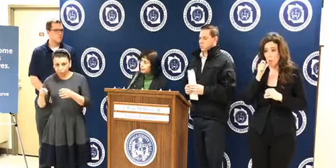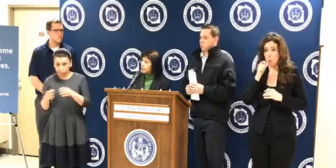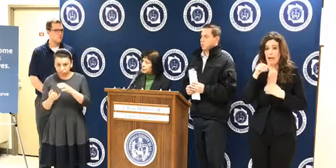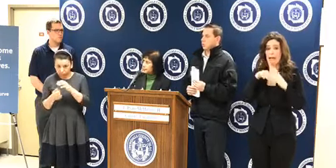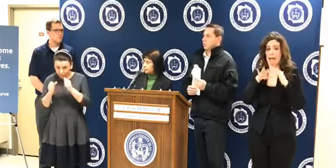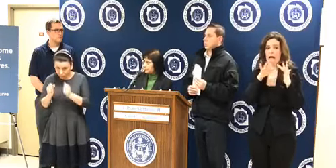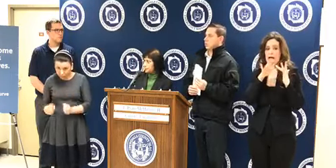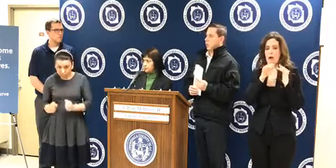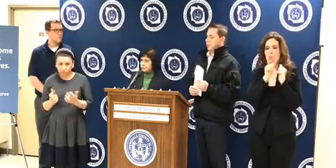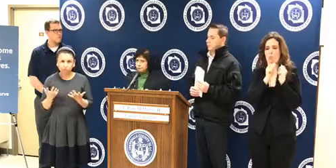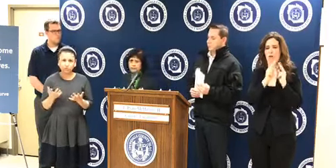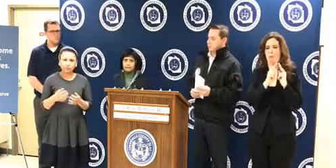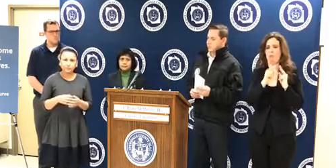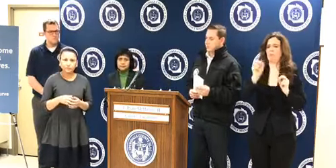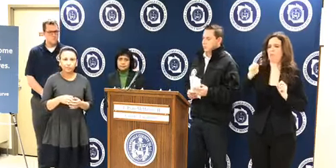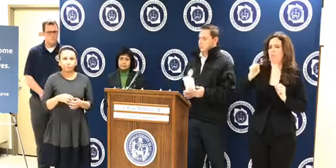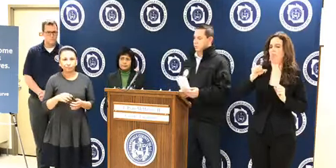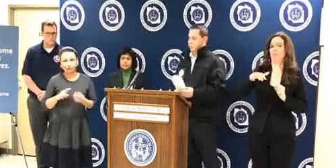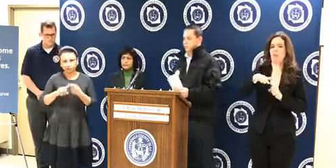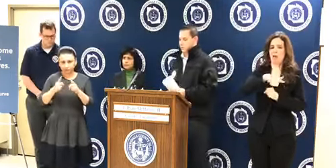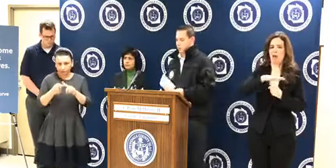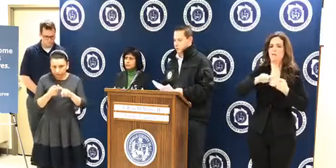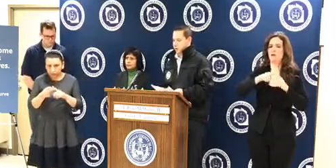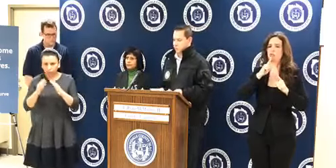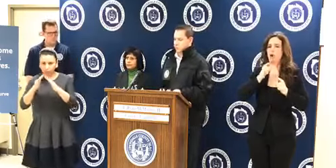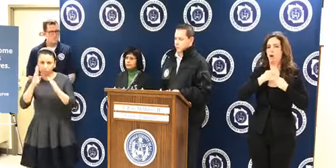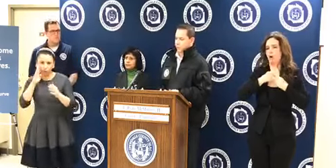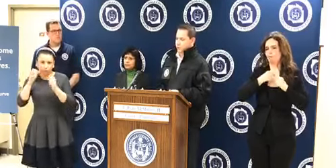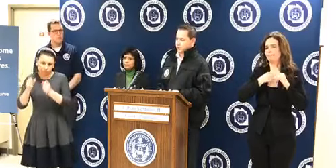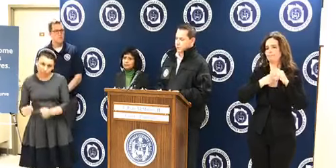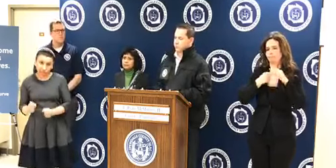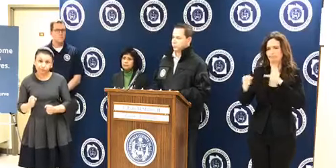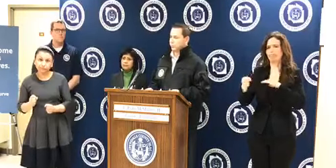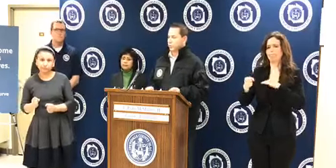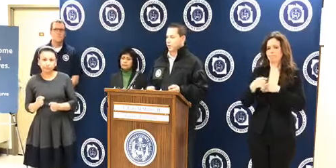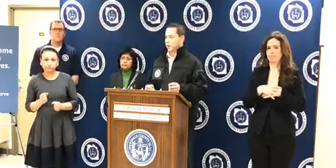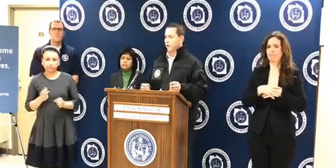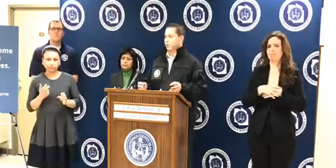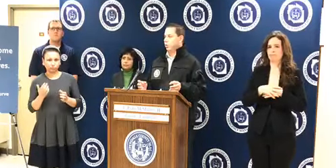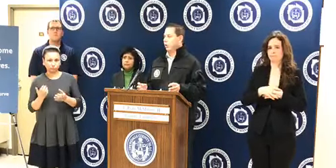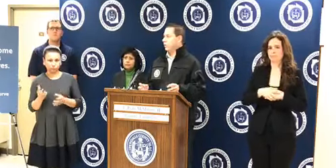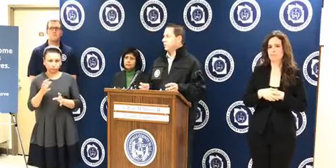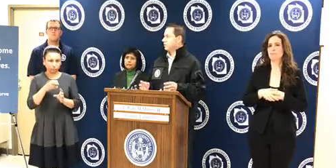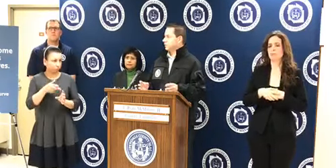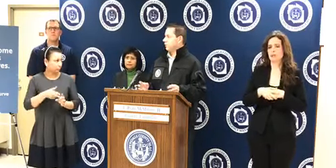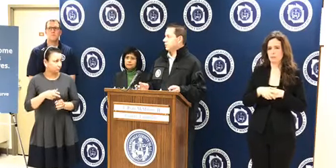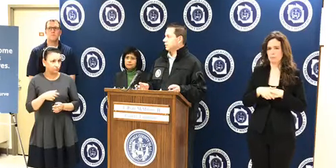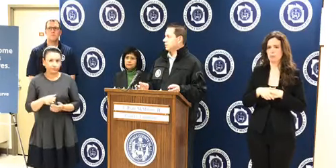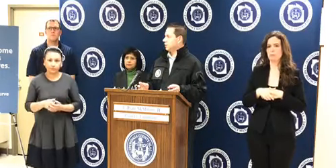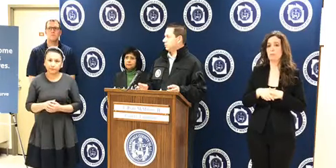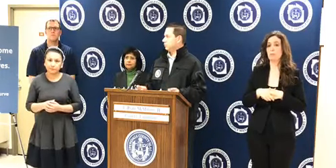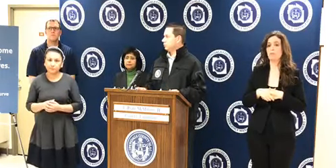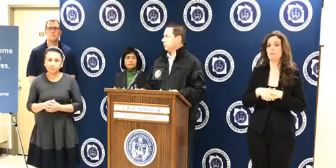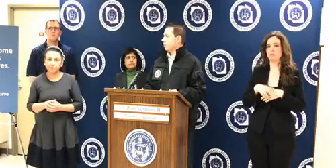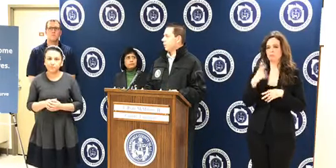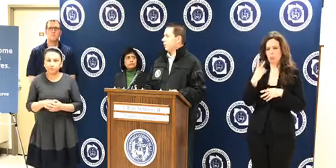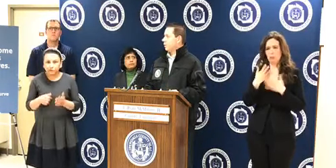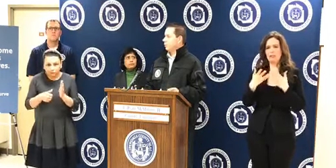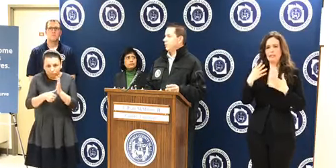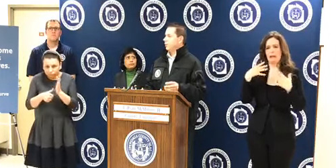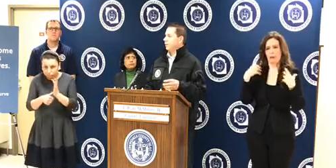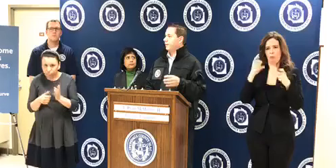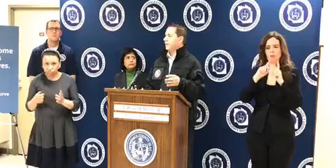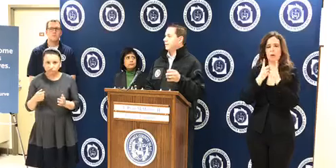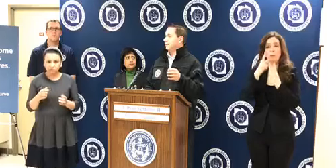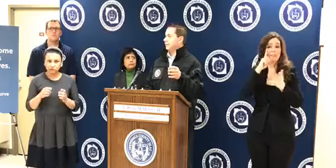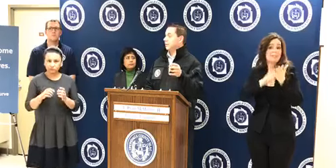advice. Yes. Yeah, I think there's two things, right? So there's the health department does an investigation, and there are